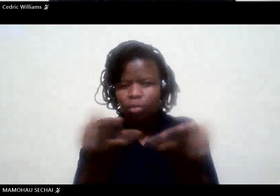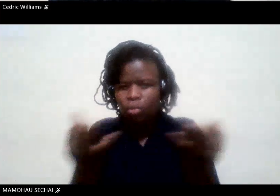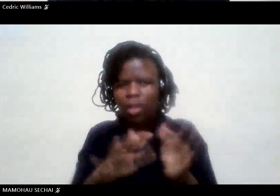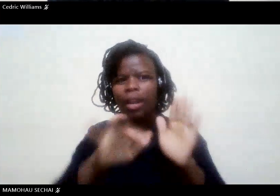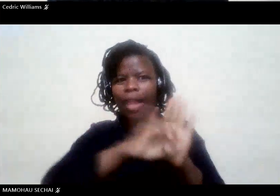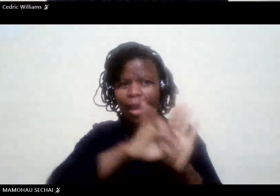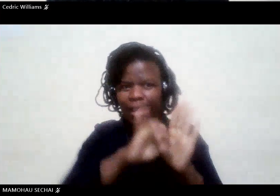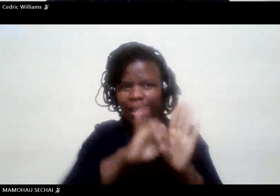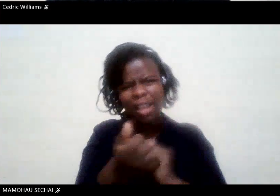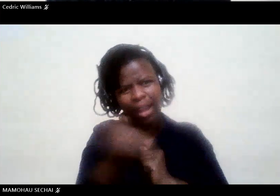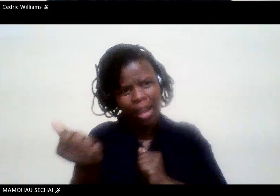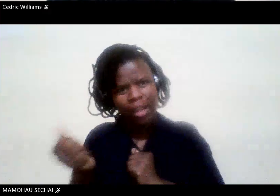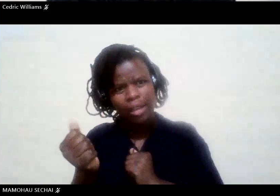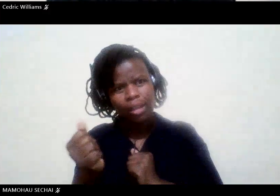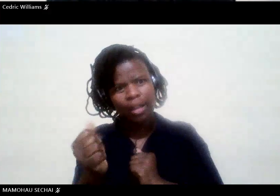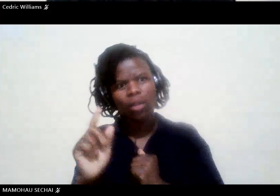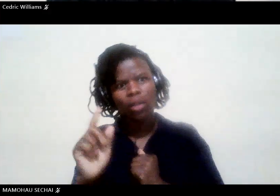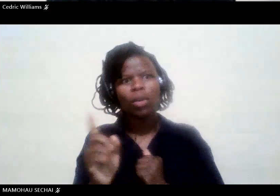get their